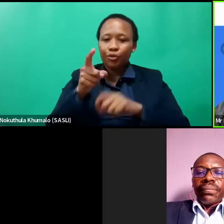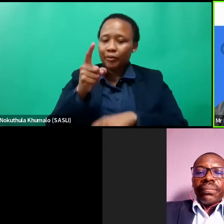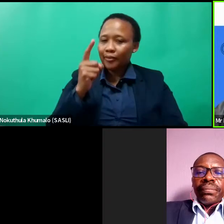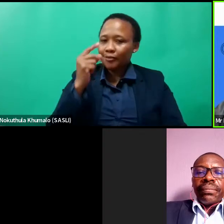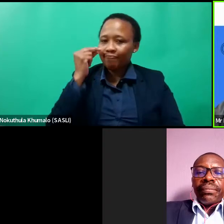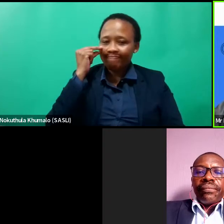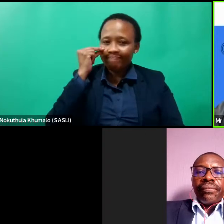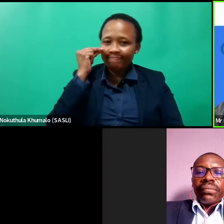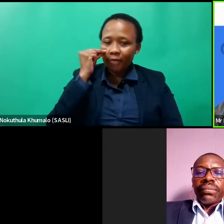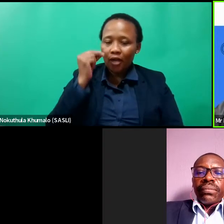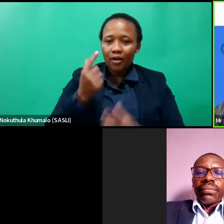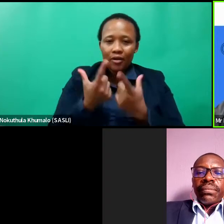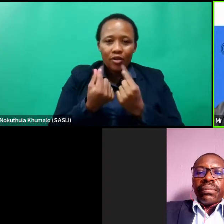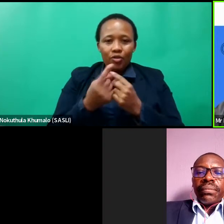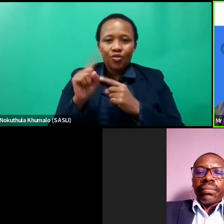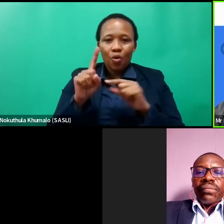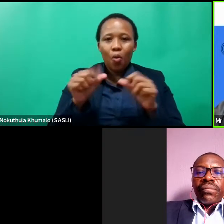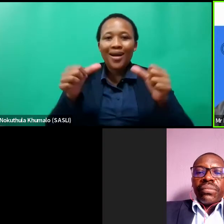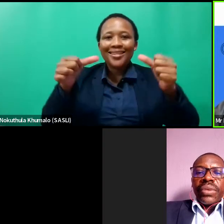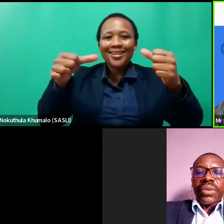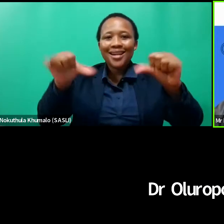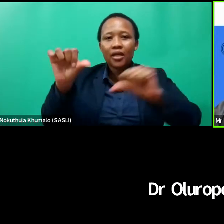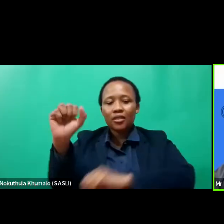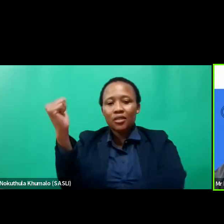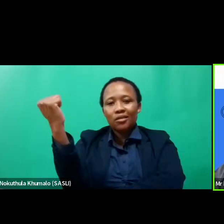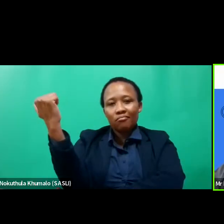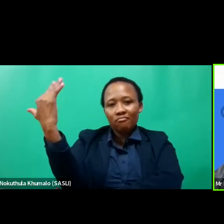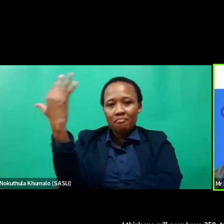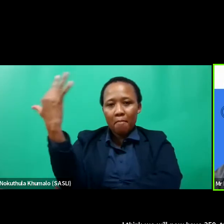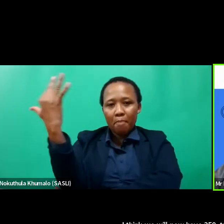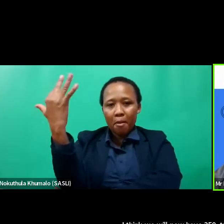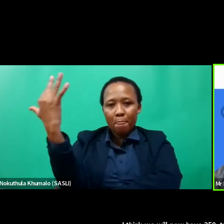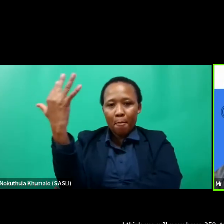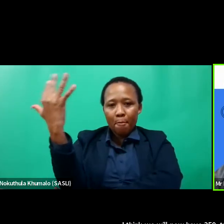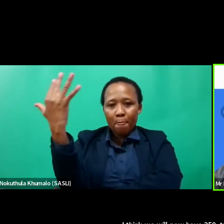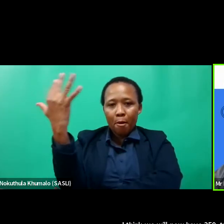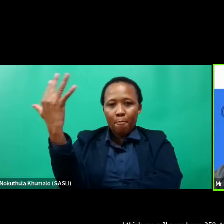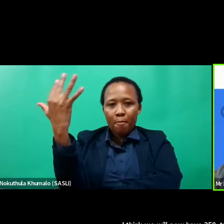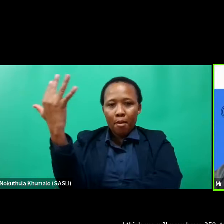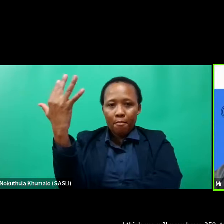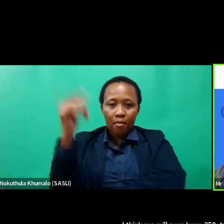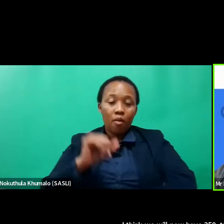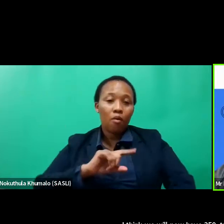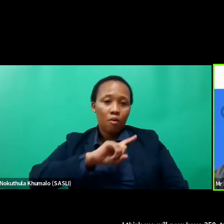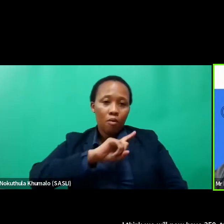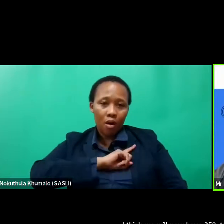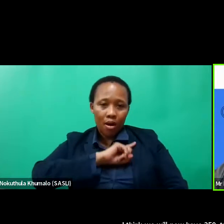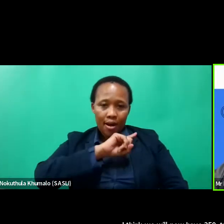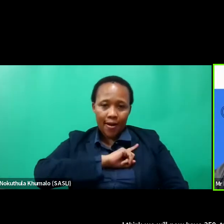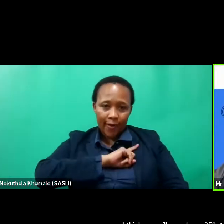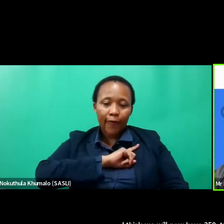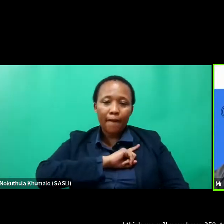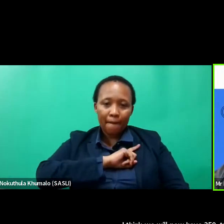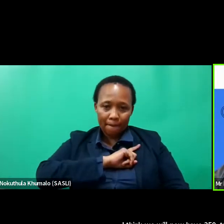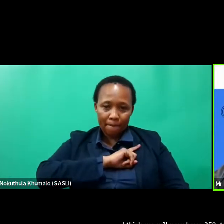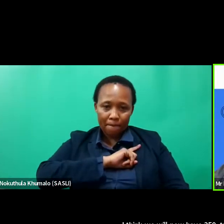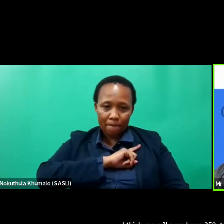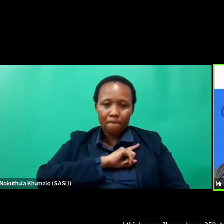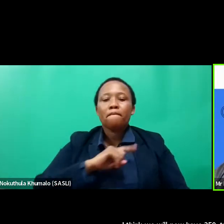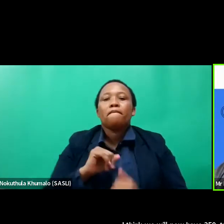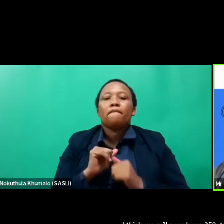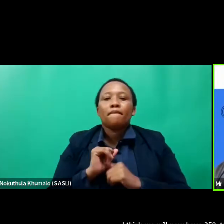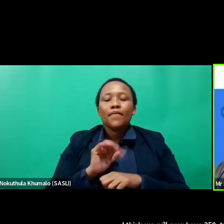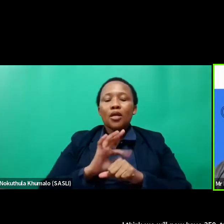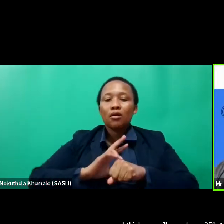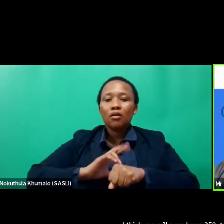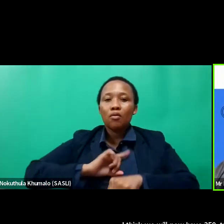to the next presentation so that we can be within the time